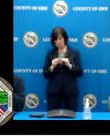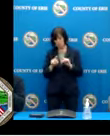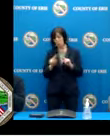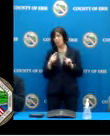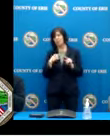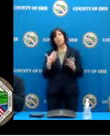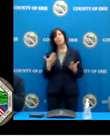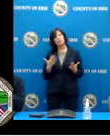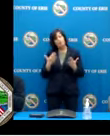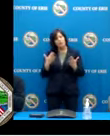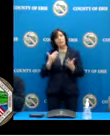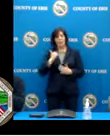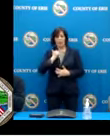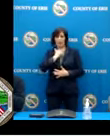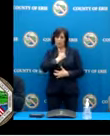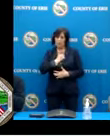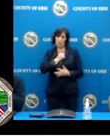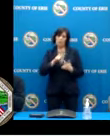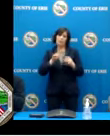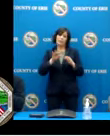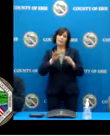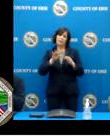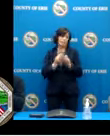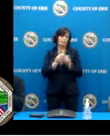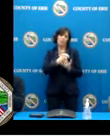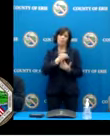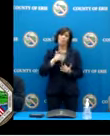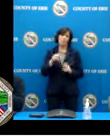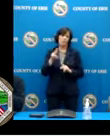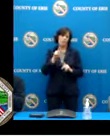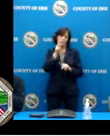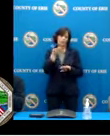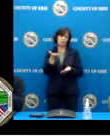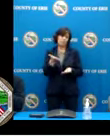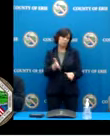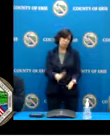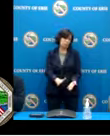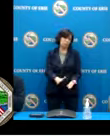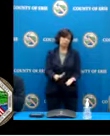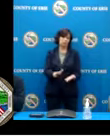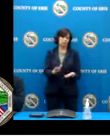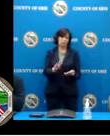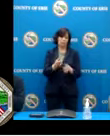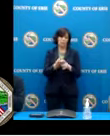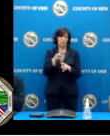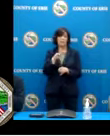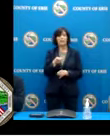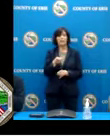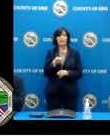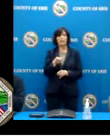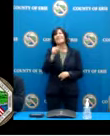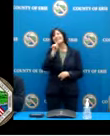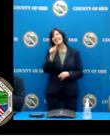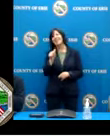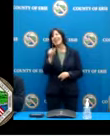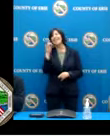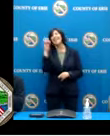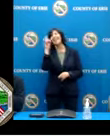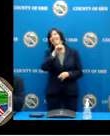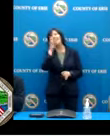my condolences to the family members and loved ones of those who've lost someone. This is not a hoax. This is